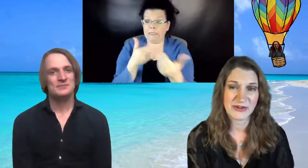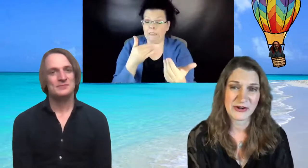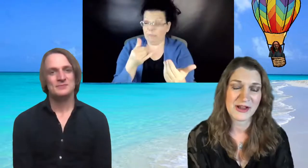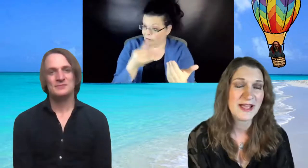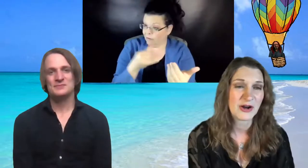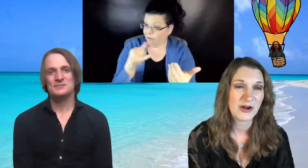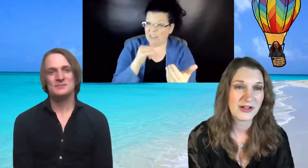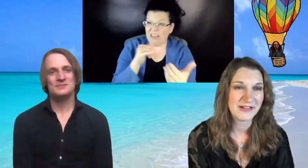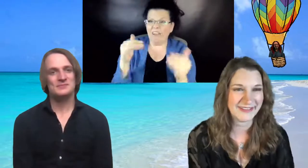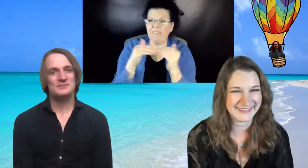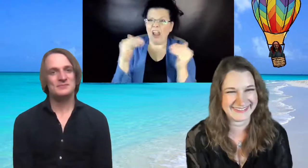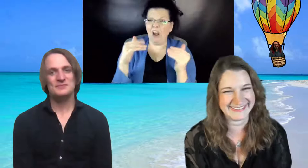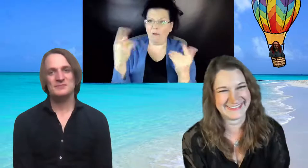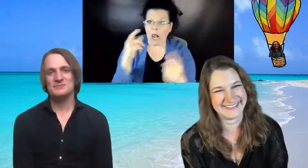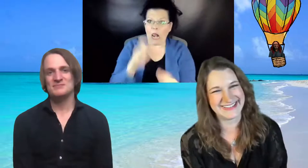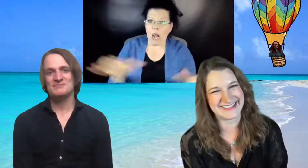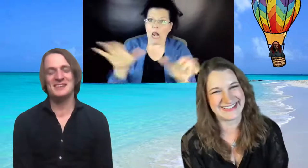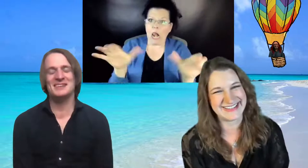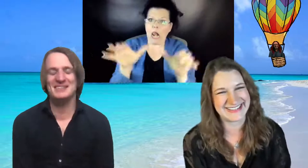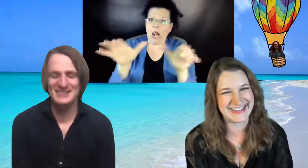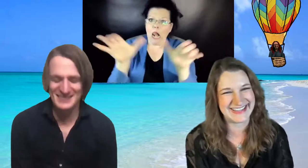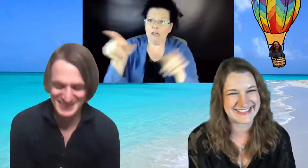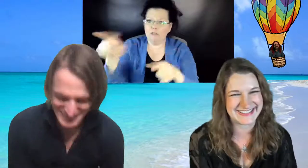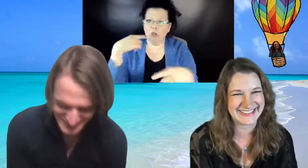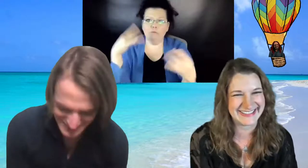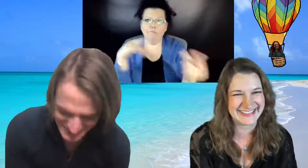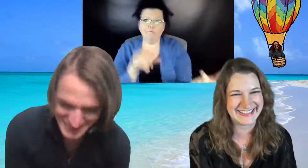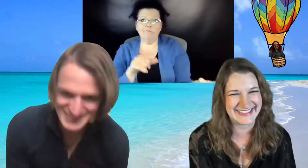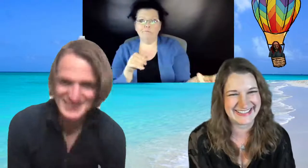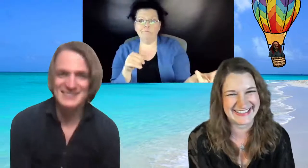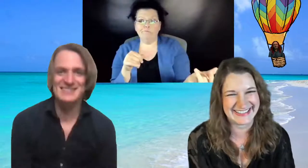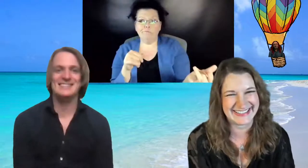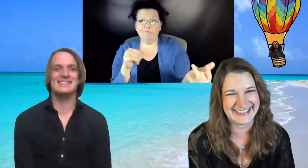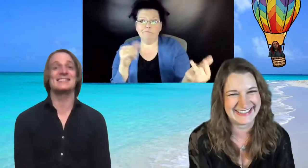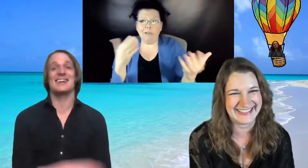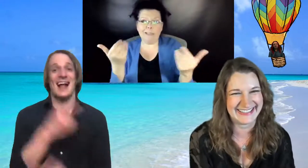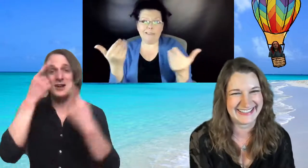not fair at all. She just...